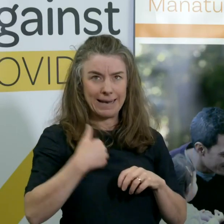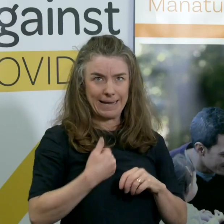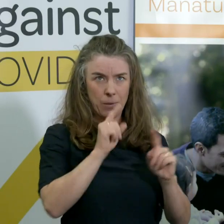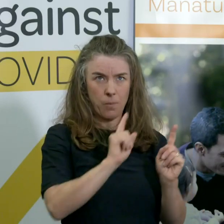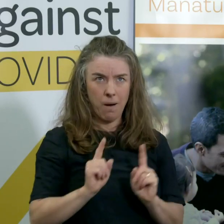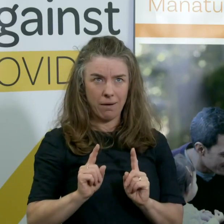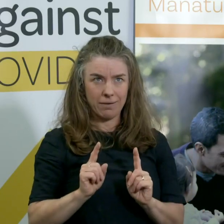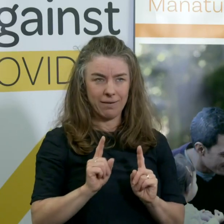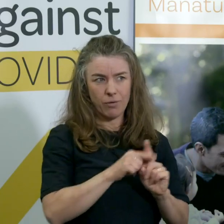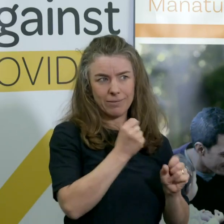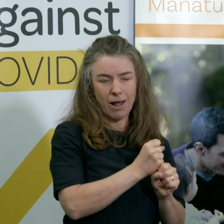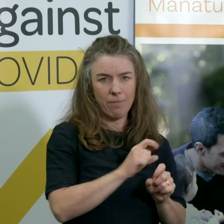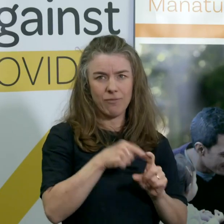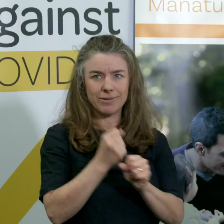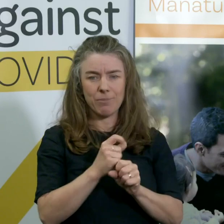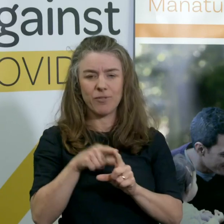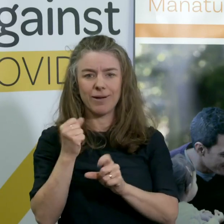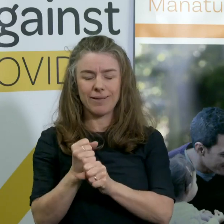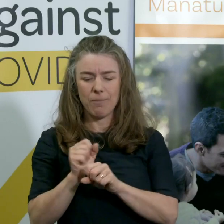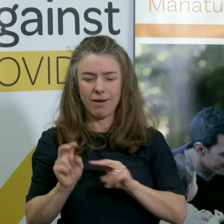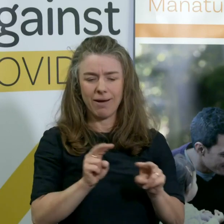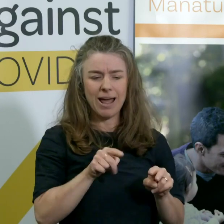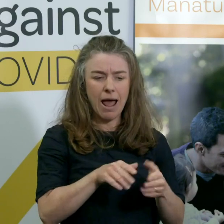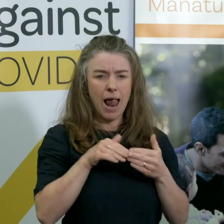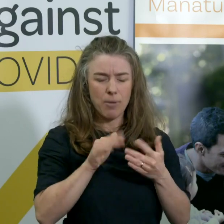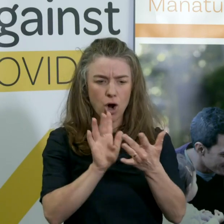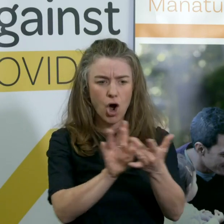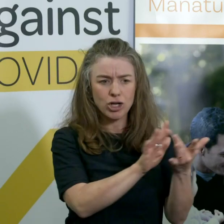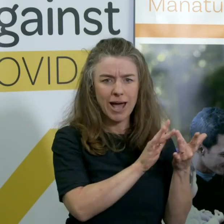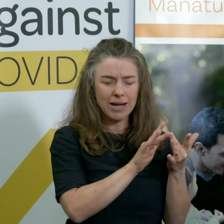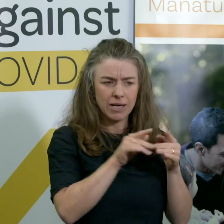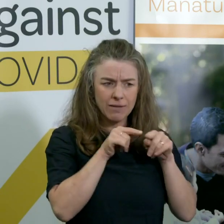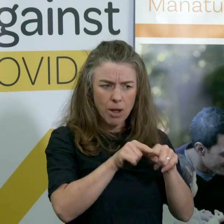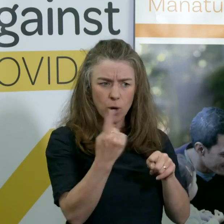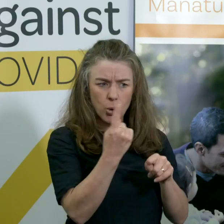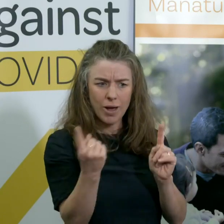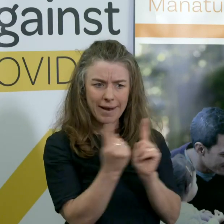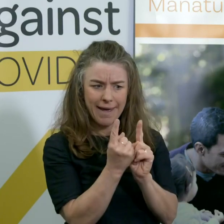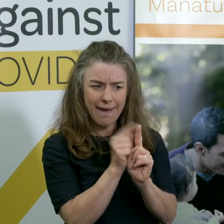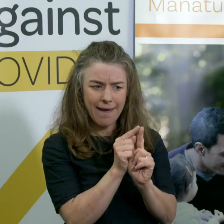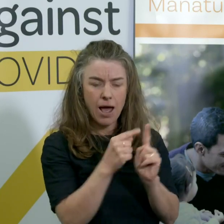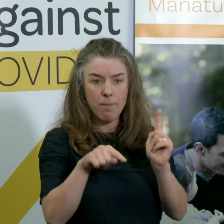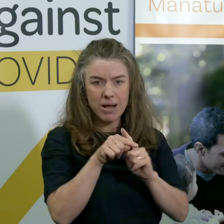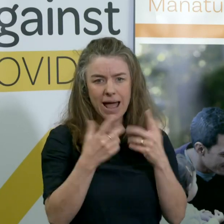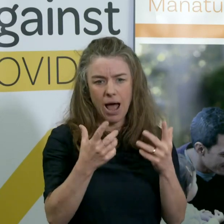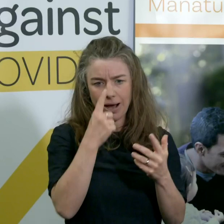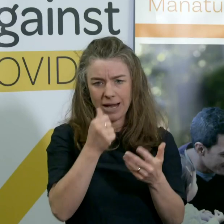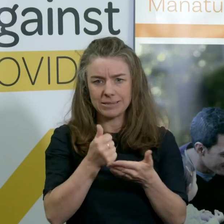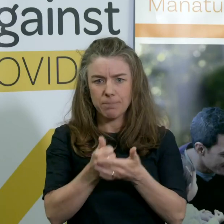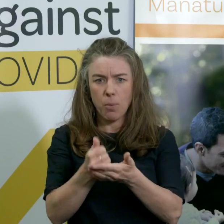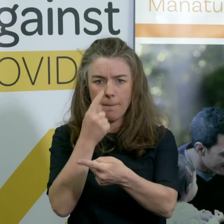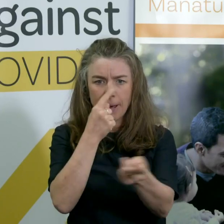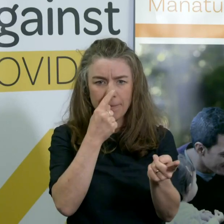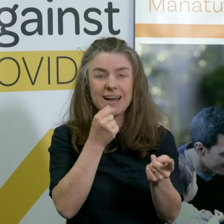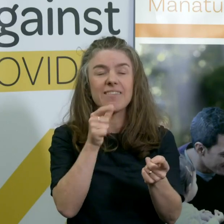we will be looking at all those ways that we can not just track cases and or contacts, but also support people in their homes so that they can get information